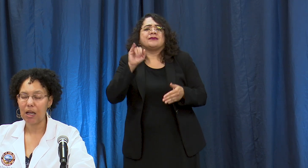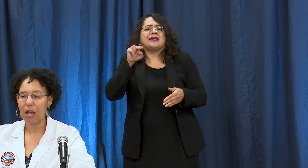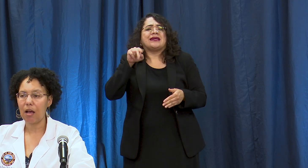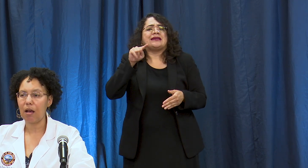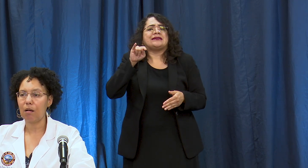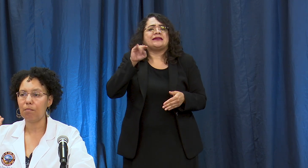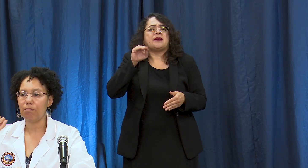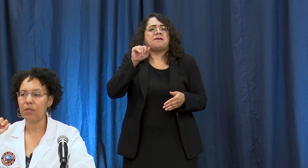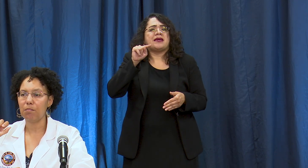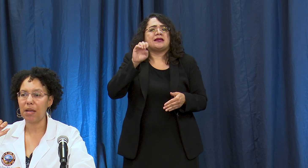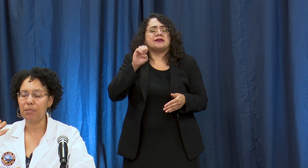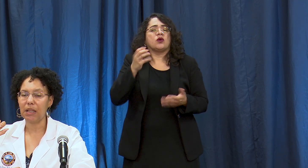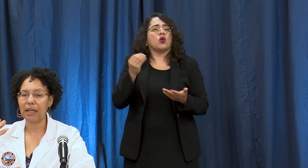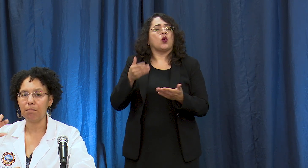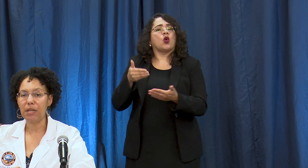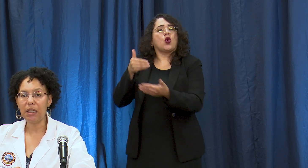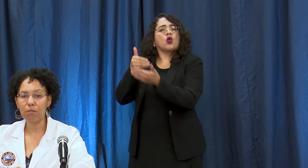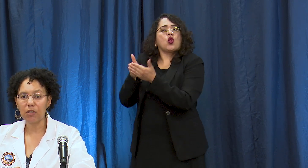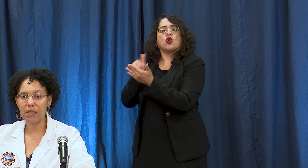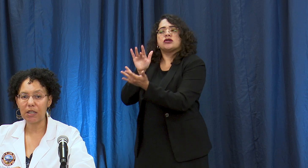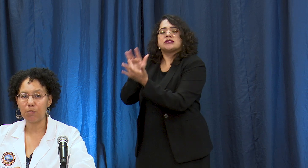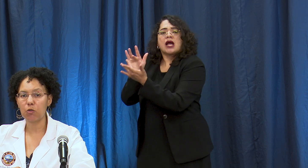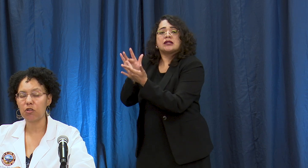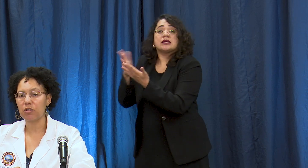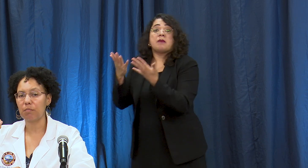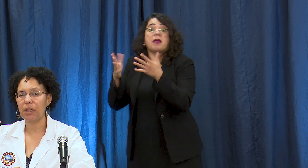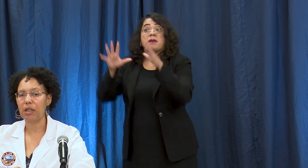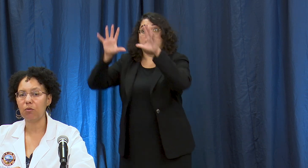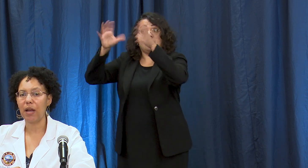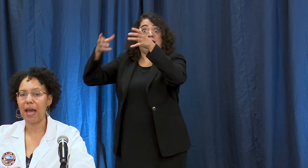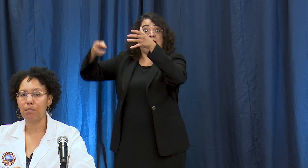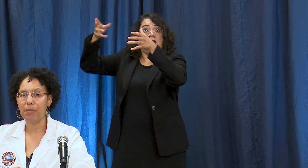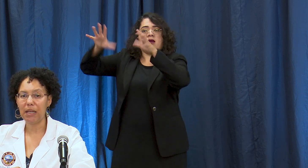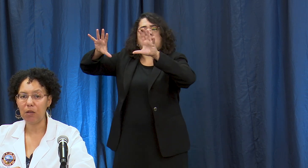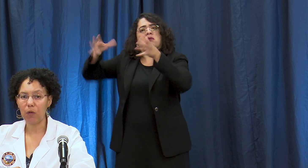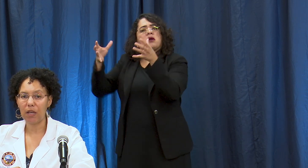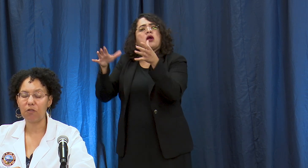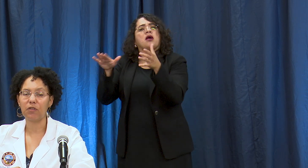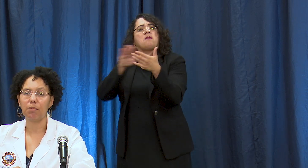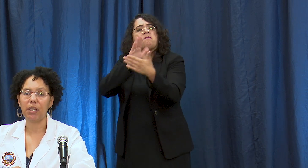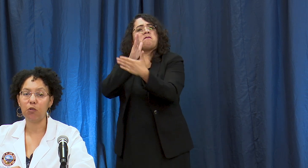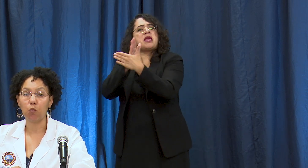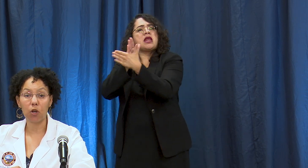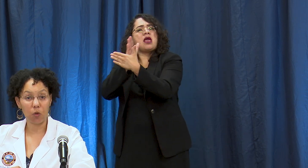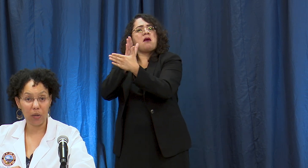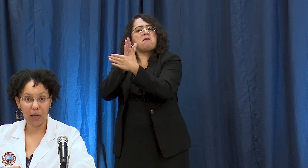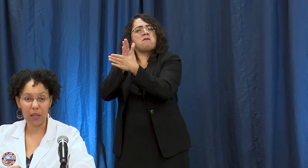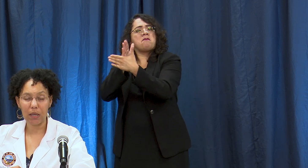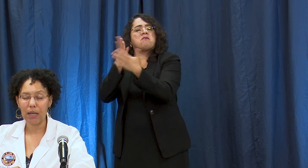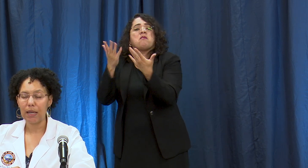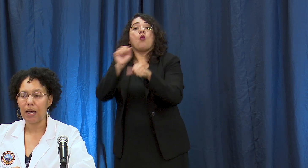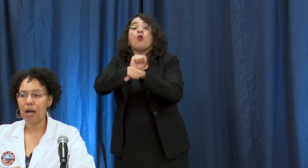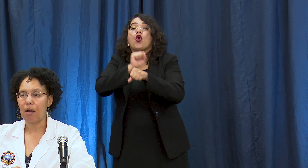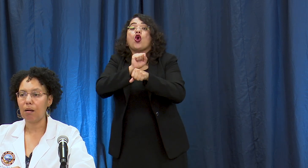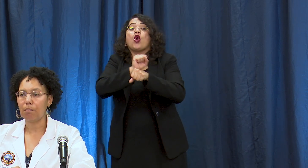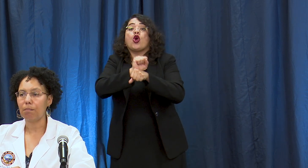contacts, it might be like a medium-risk exposure, somebody you were at a meeting with or somebody you work